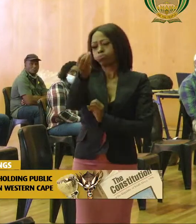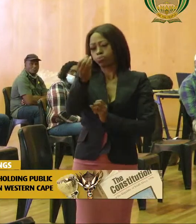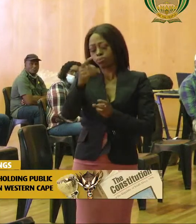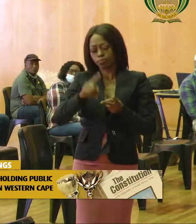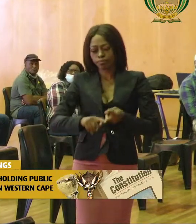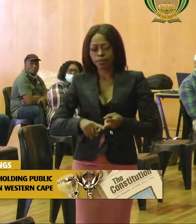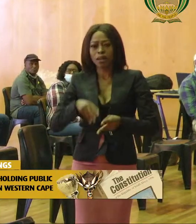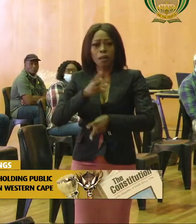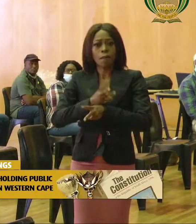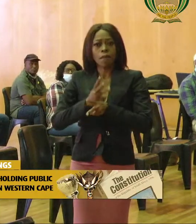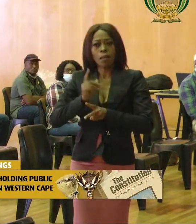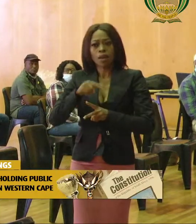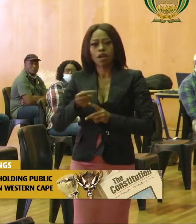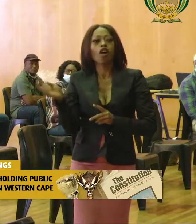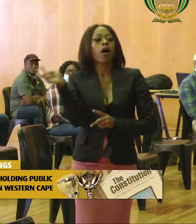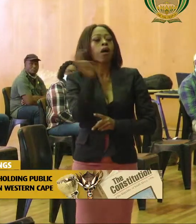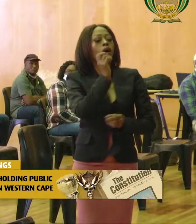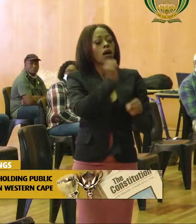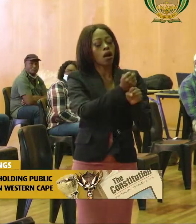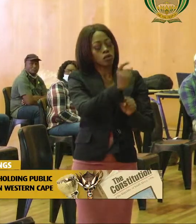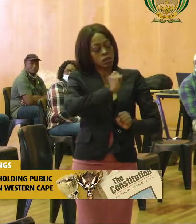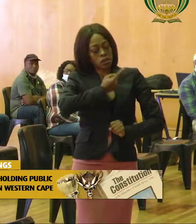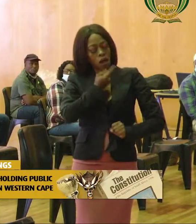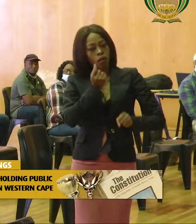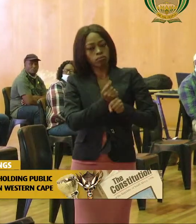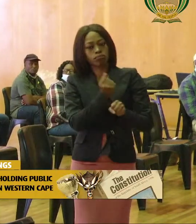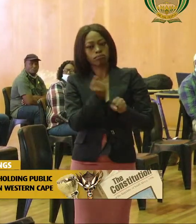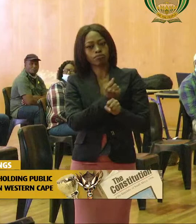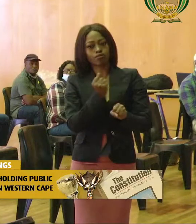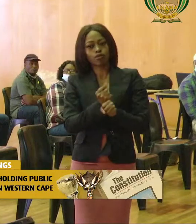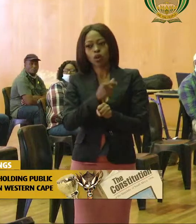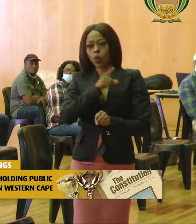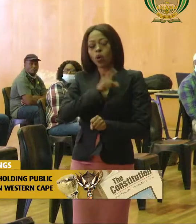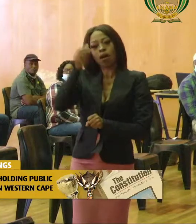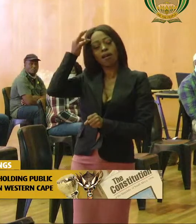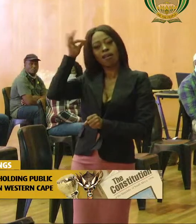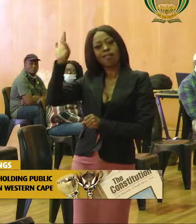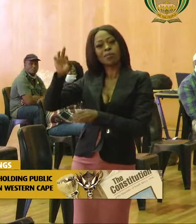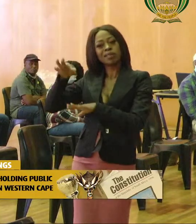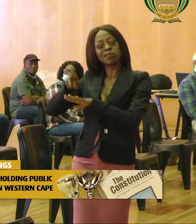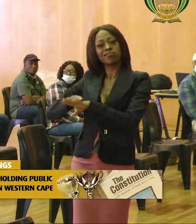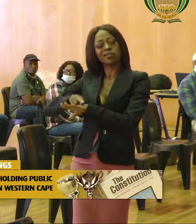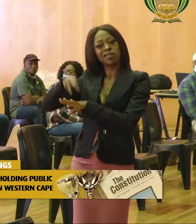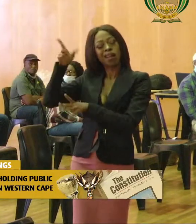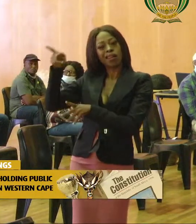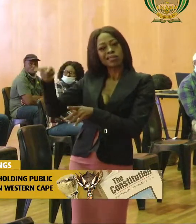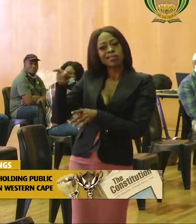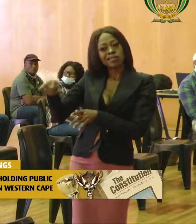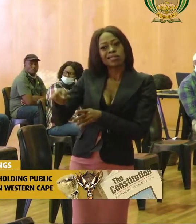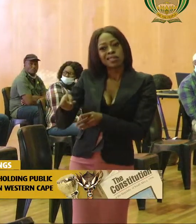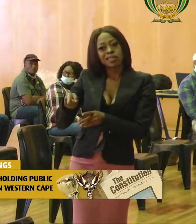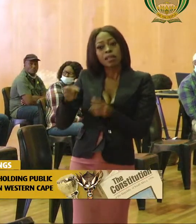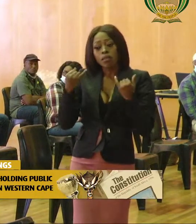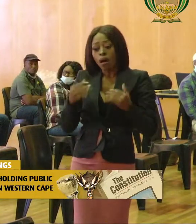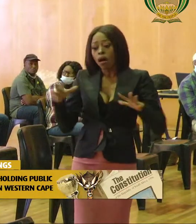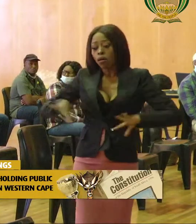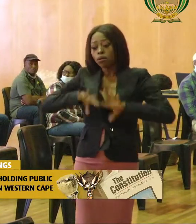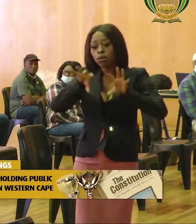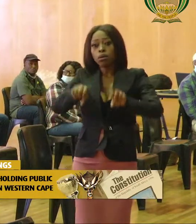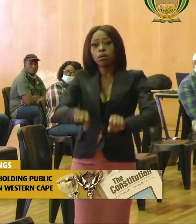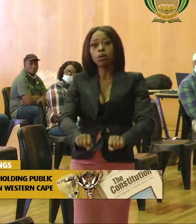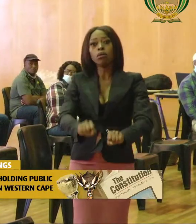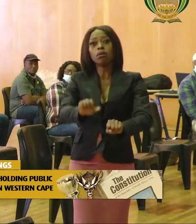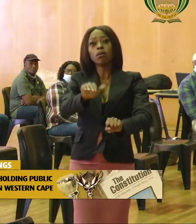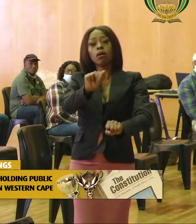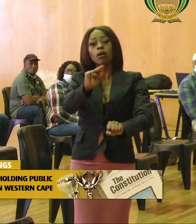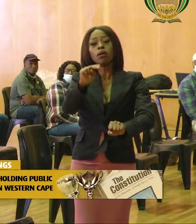Umama bengenalungelo lokubheka eRhawutini awusebenzela because of ugovernment o-apartheid. Nayo kwangena ugovernment